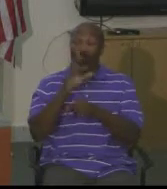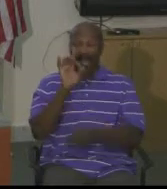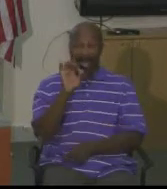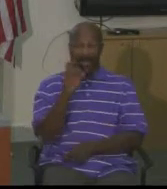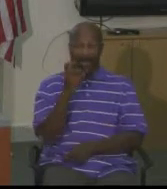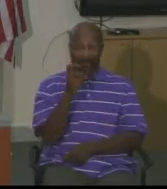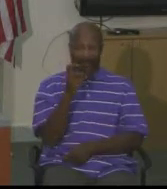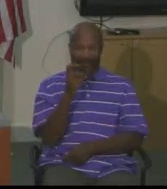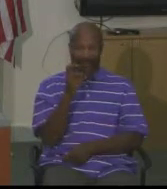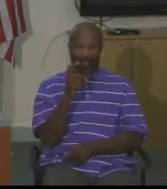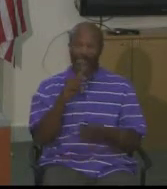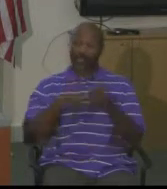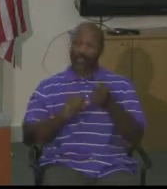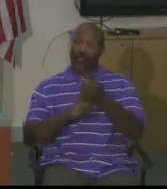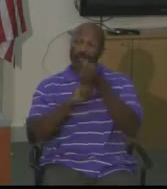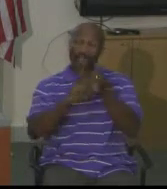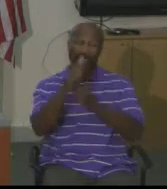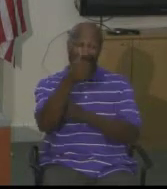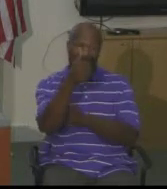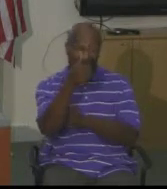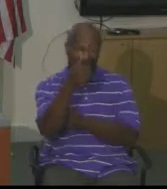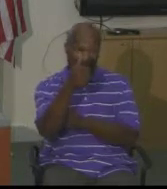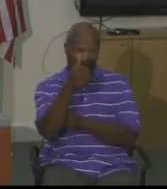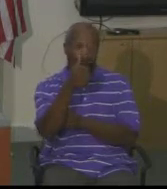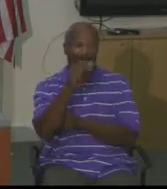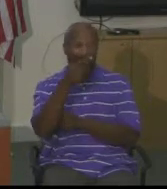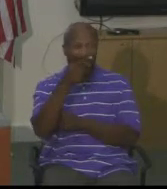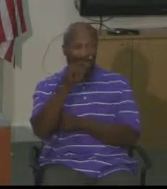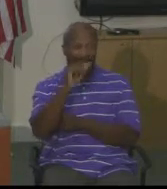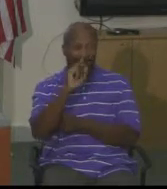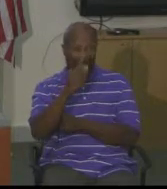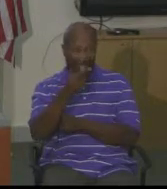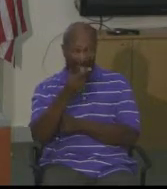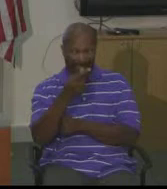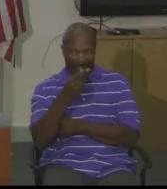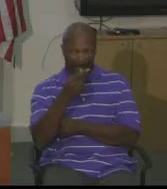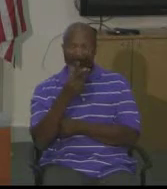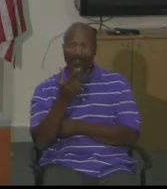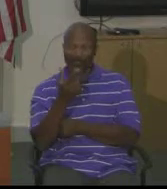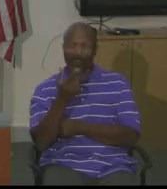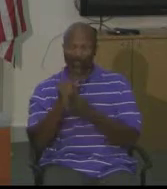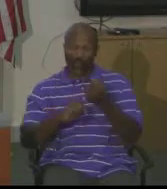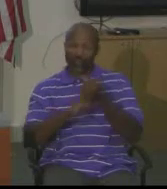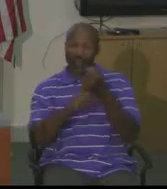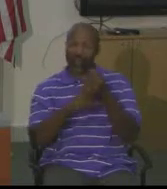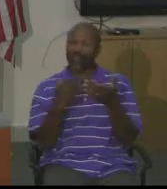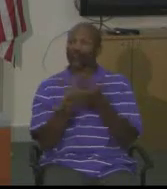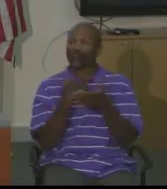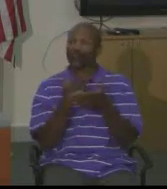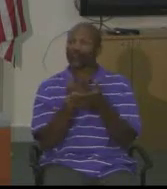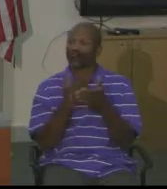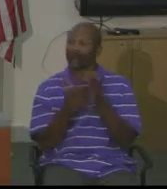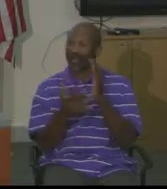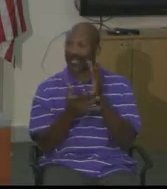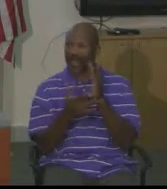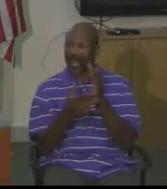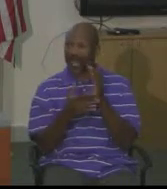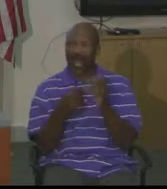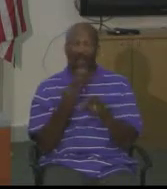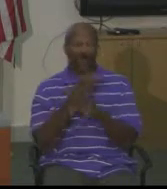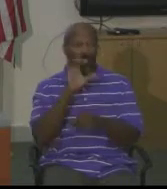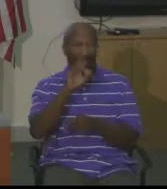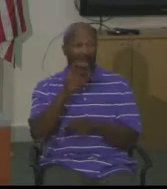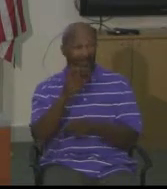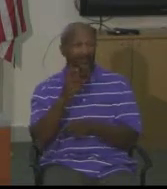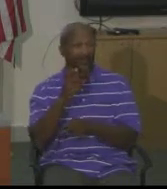2 10 gigabit Ethernet interfaces. So to support the newer standard Ethernet, I'll use an 8X slot